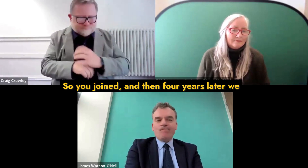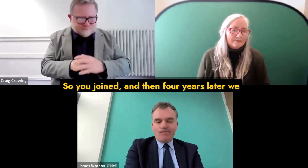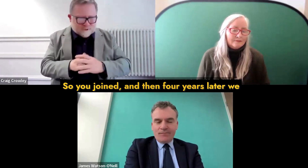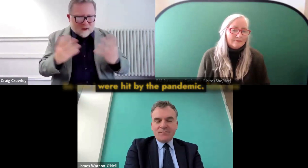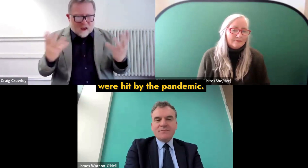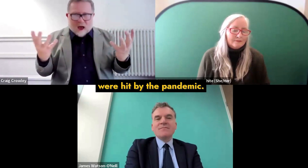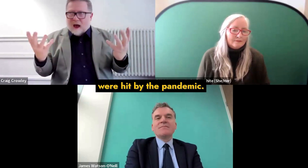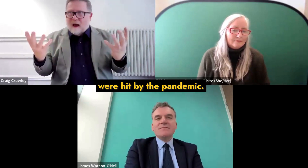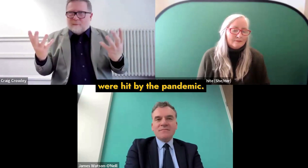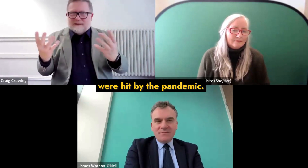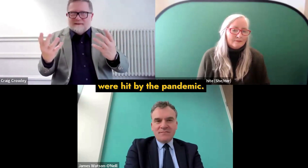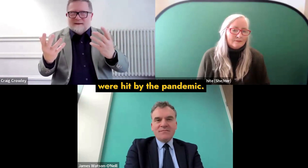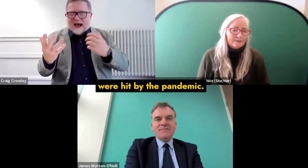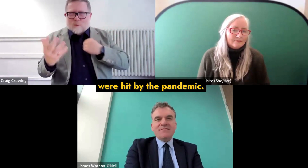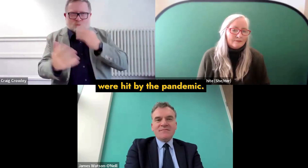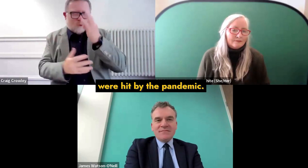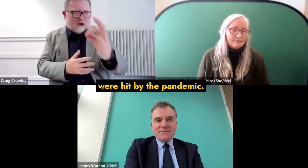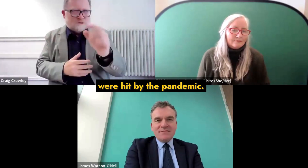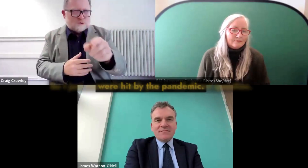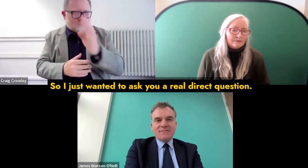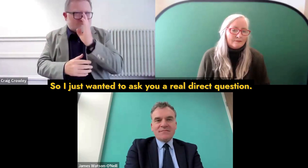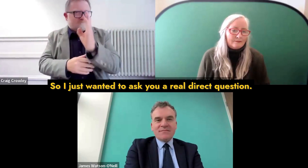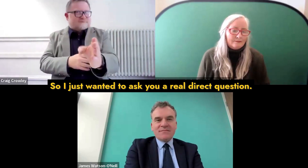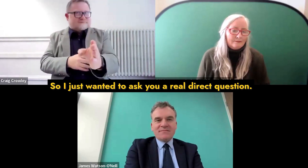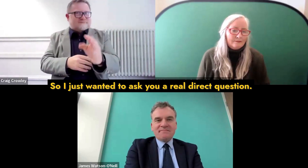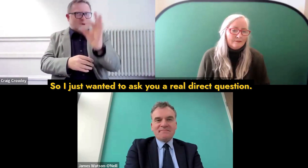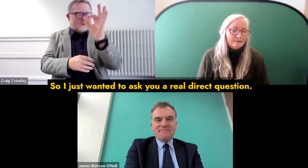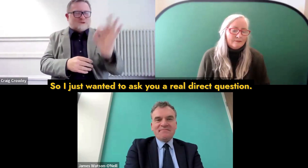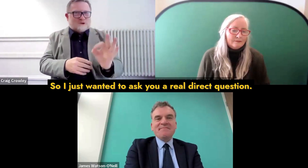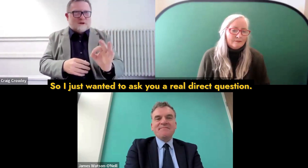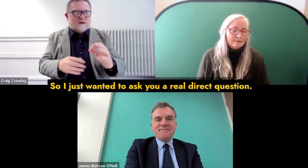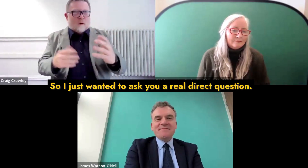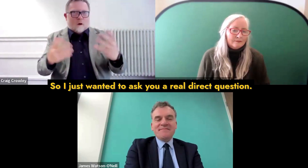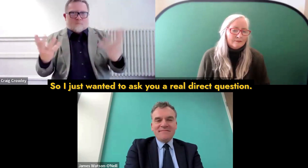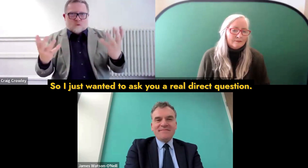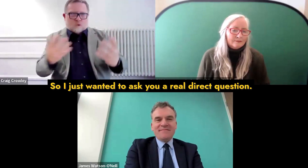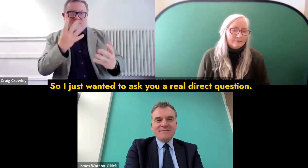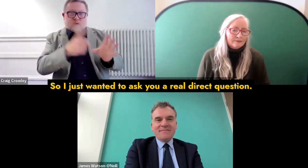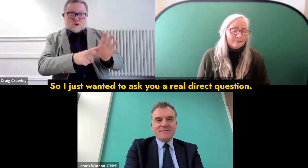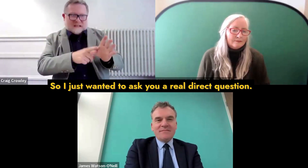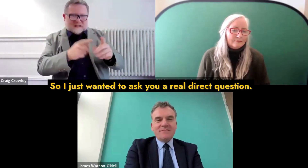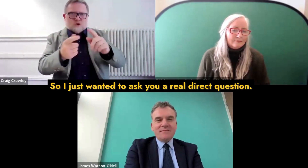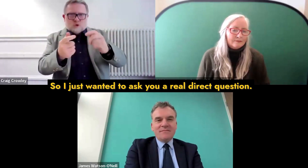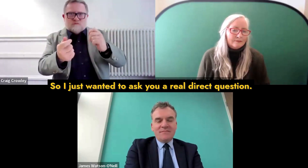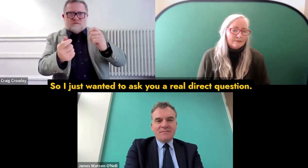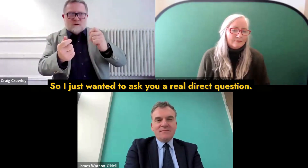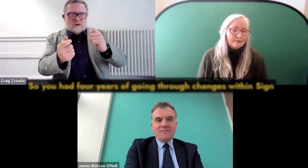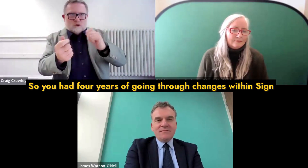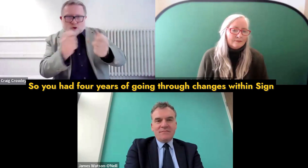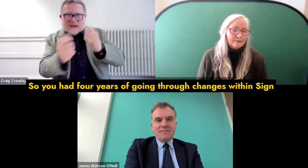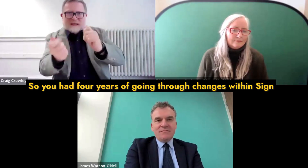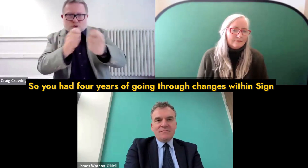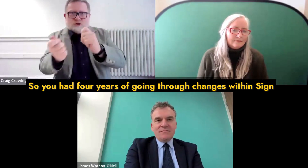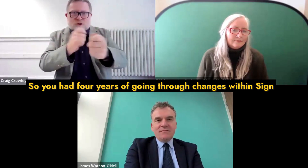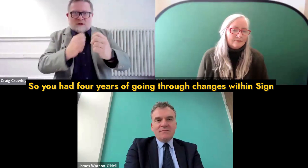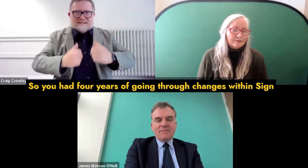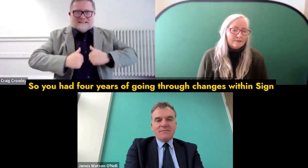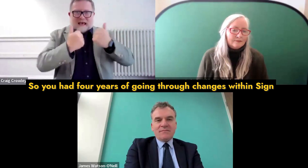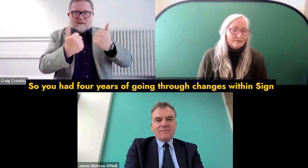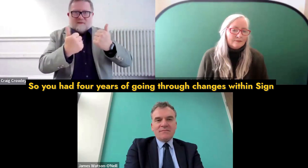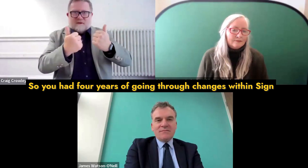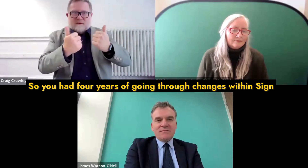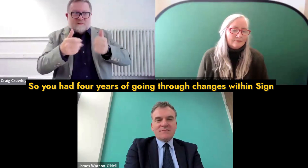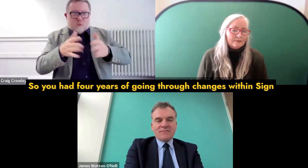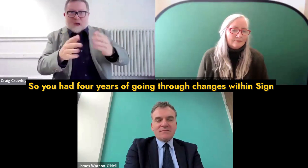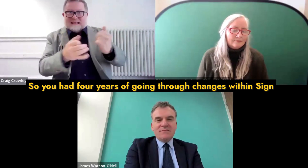later, we were hit by the pandemic. So I just wanted to ask you a real direct question. So you had 4 years